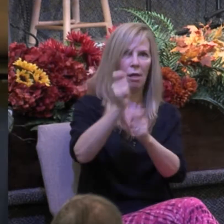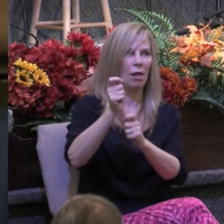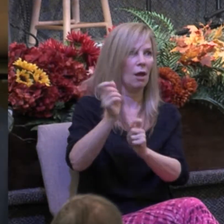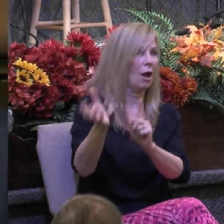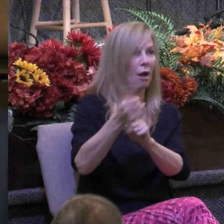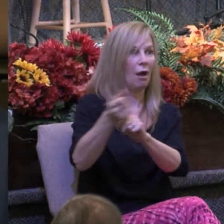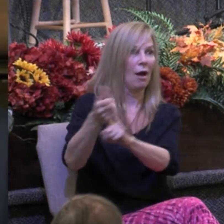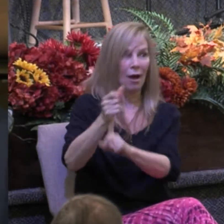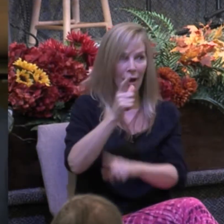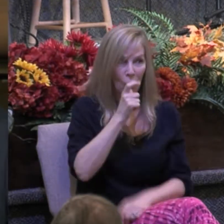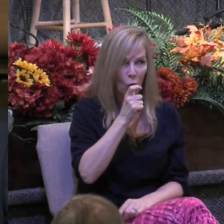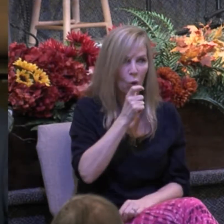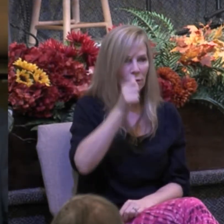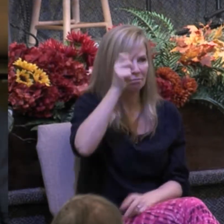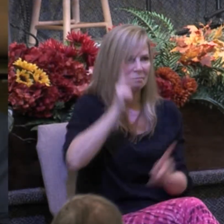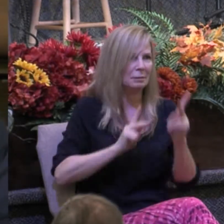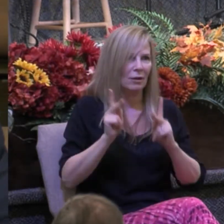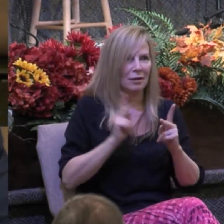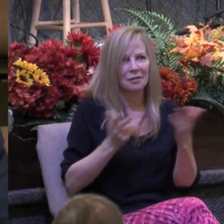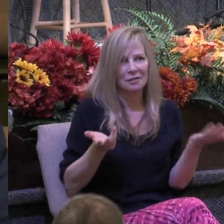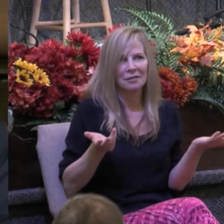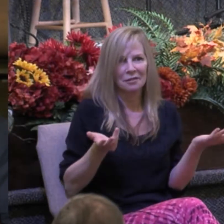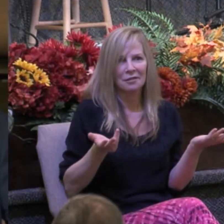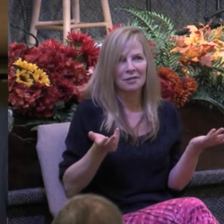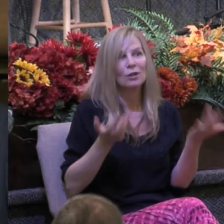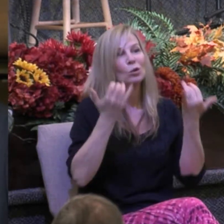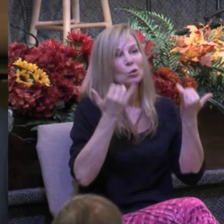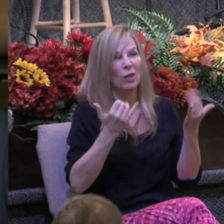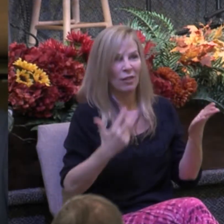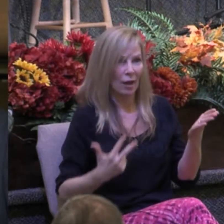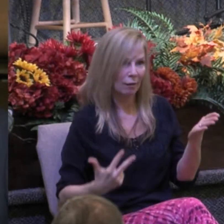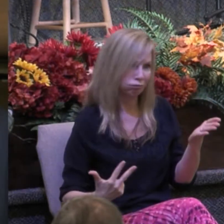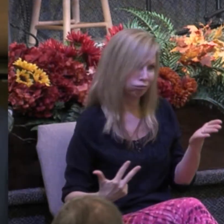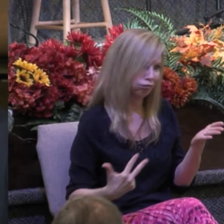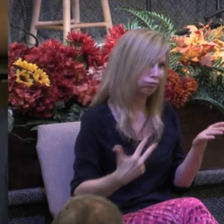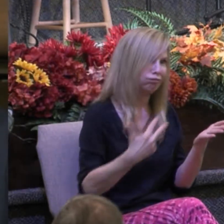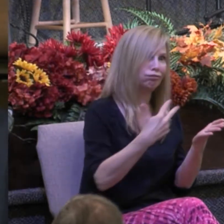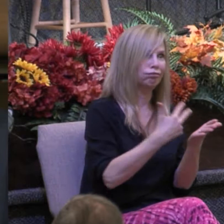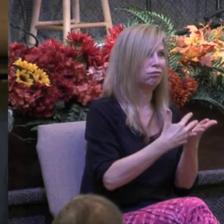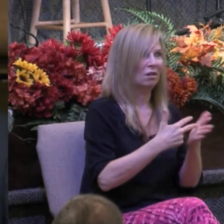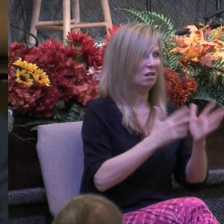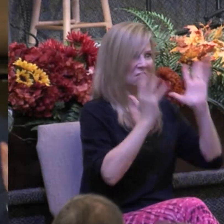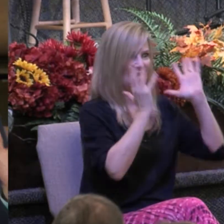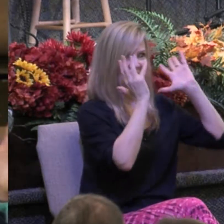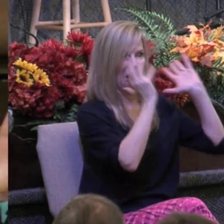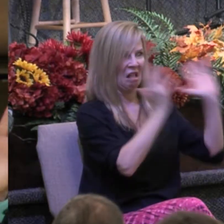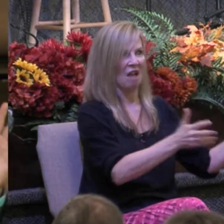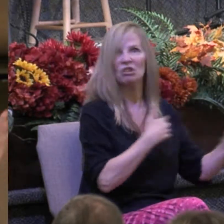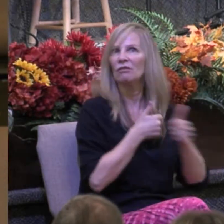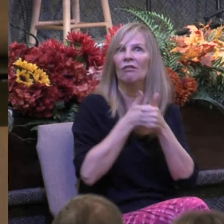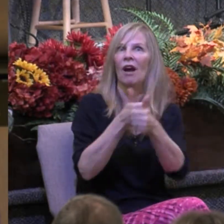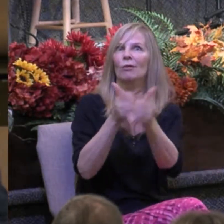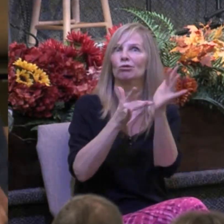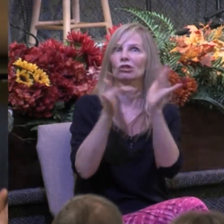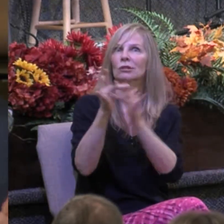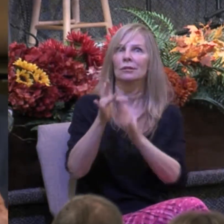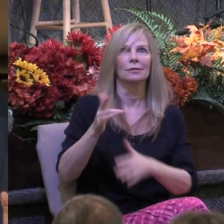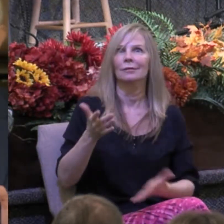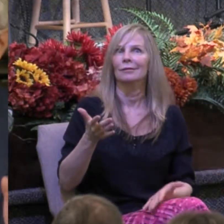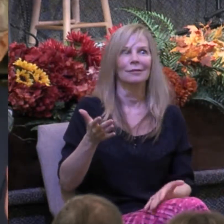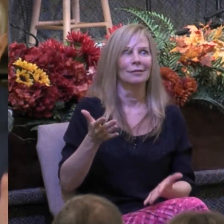men." When they had brought their boats to the land, they left everything and followed him. The Lord was teaching